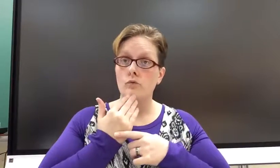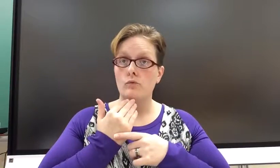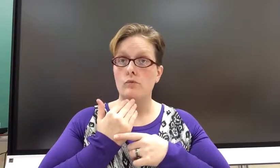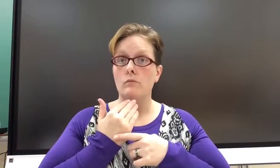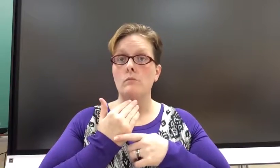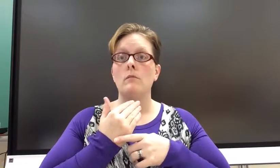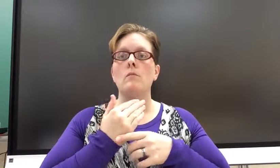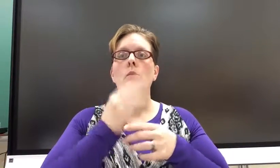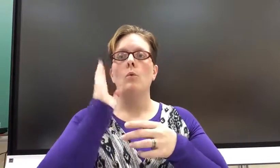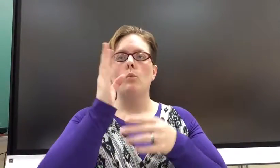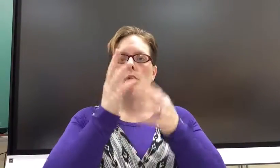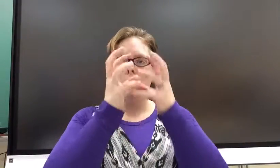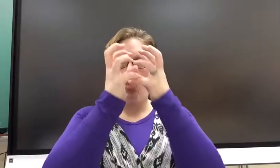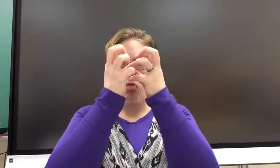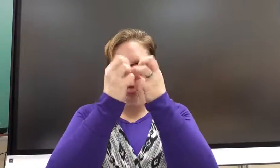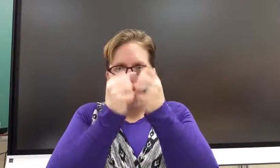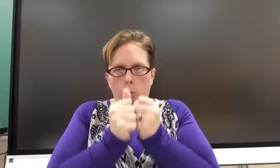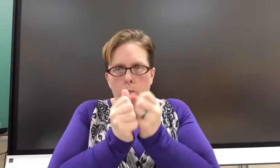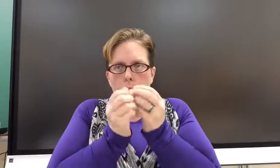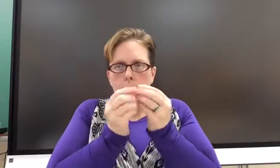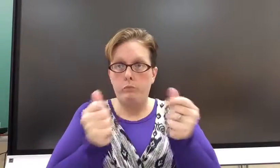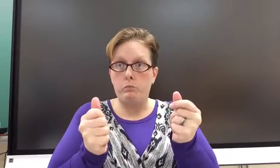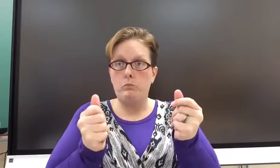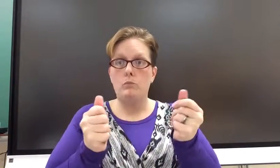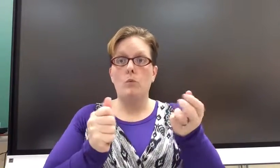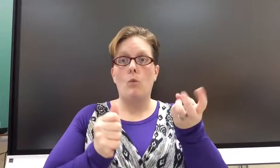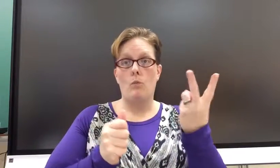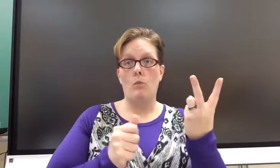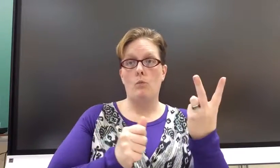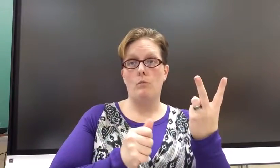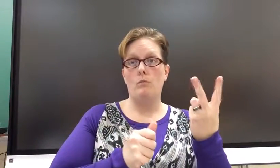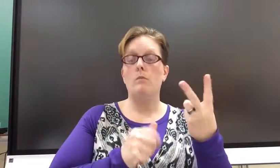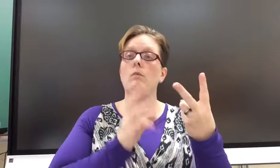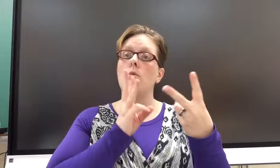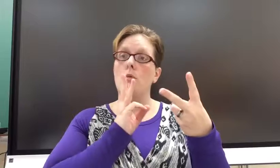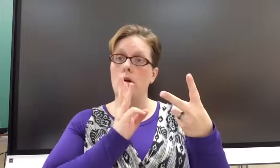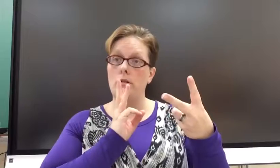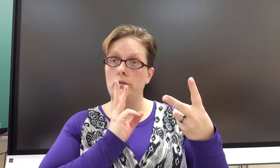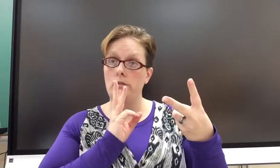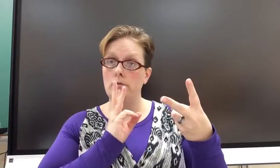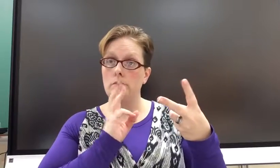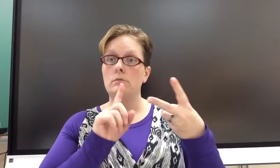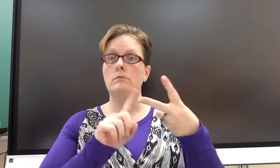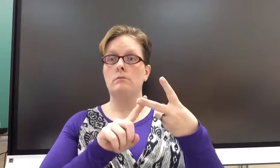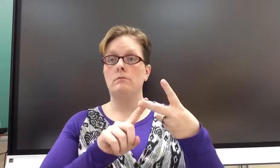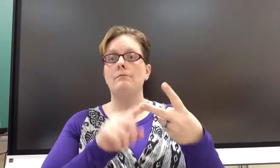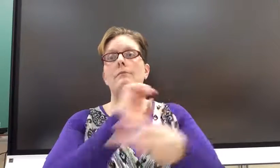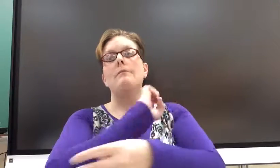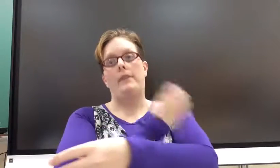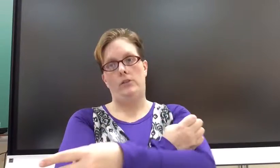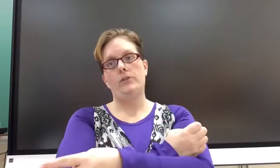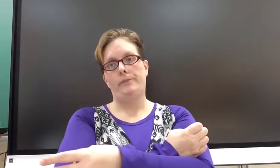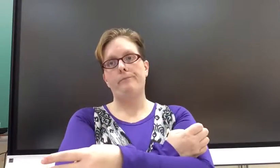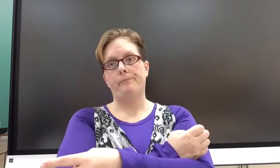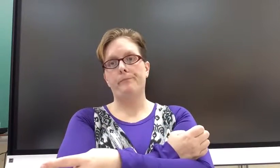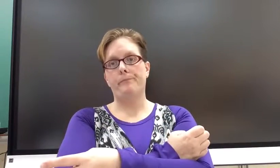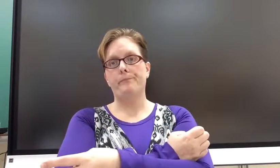energy? Well, sunlight, food, they get used to make energy along with water.